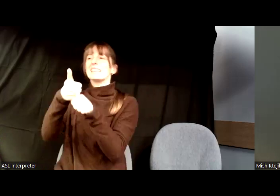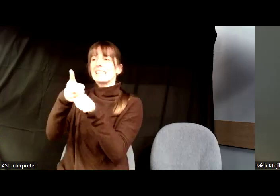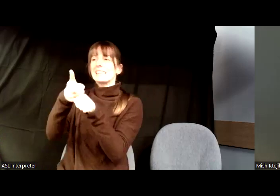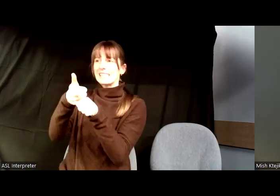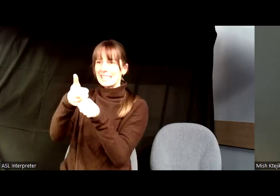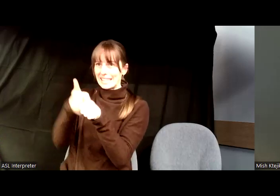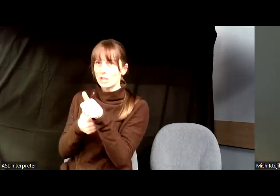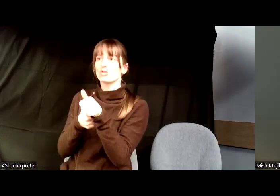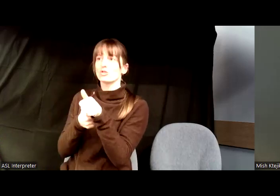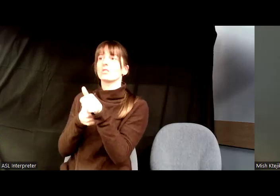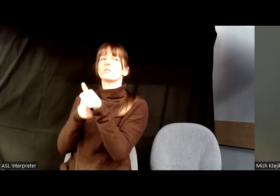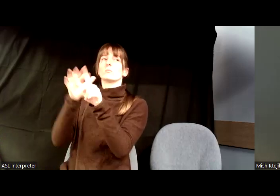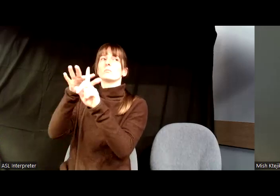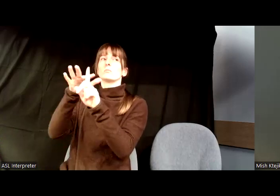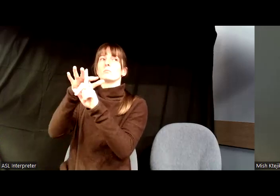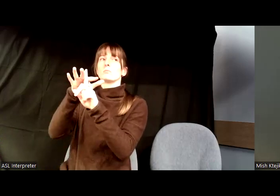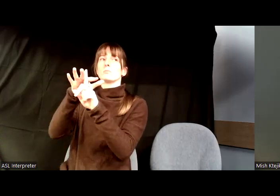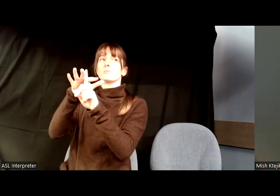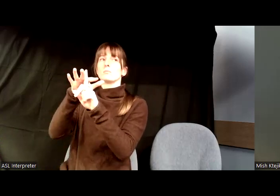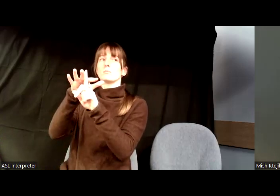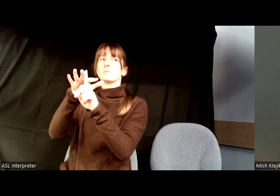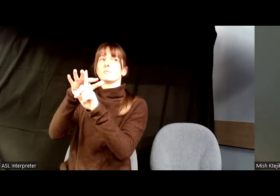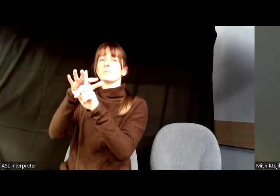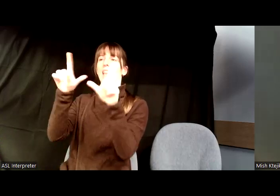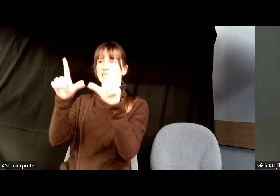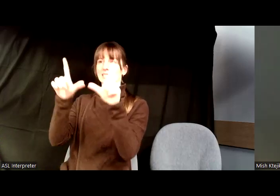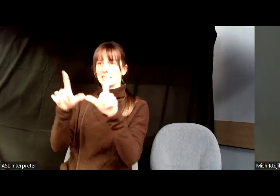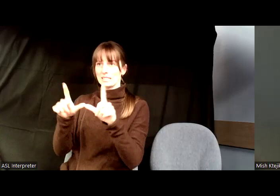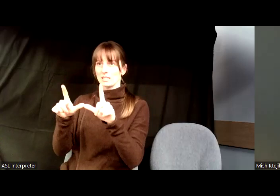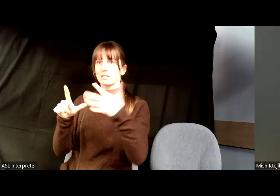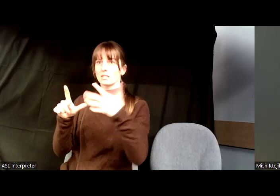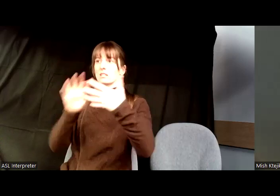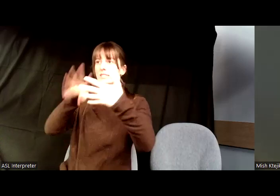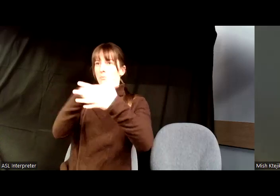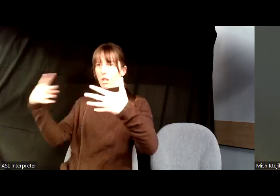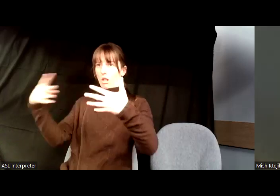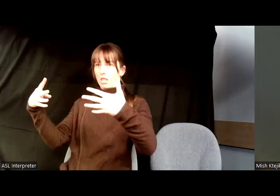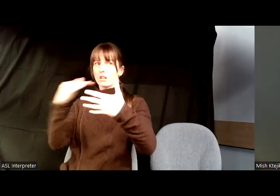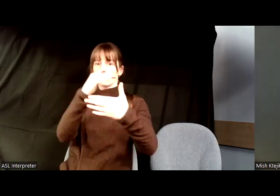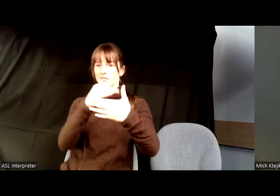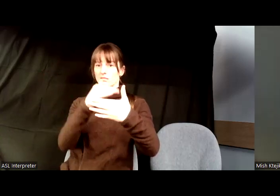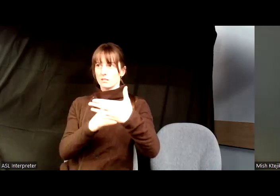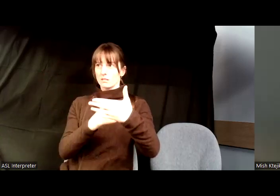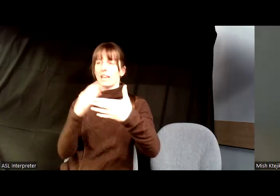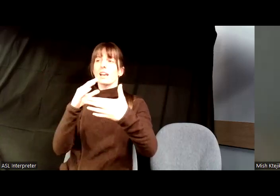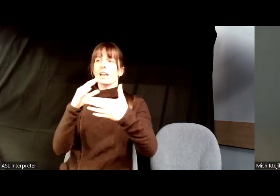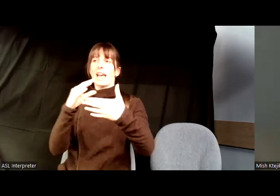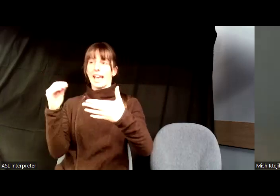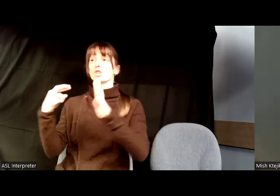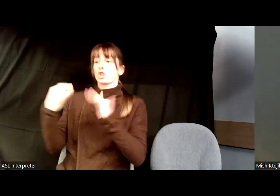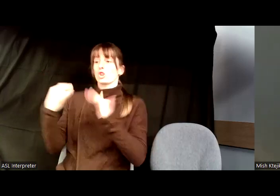for, when I say field of practice, I mean each license type. And then the credentials that the rules currently